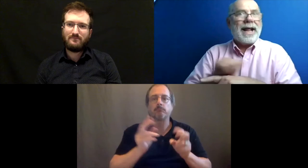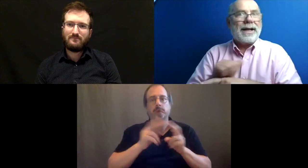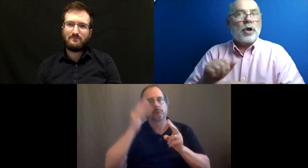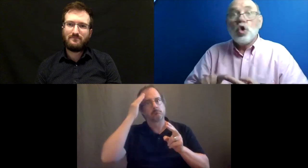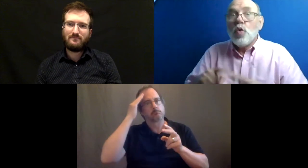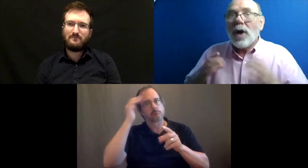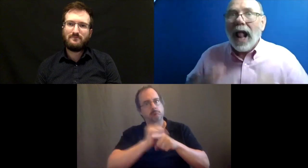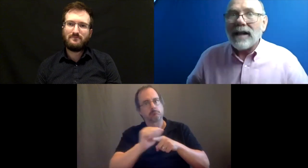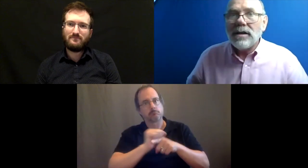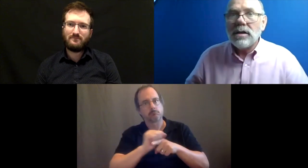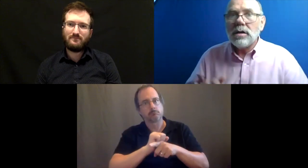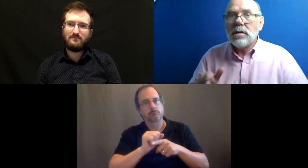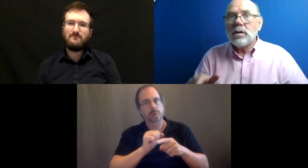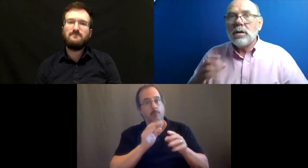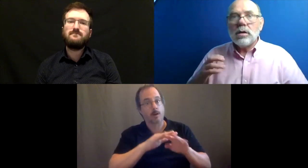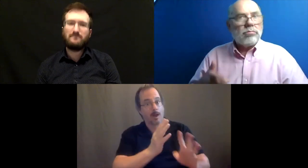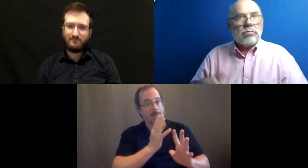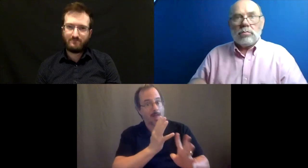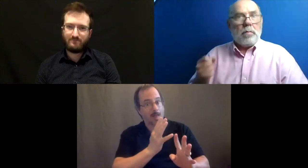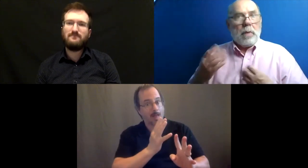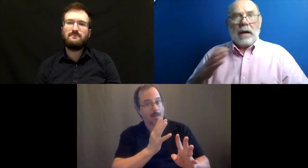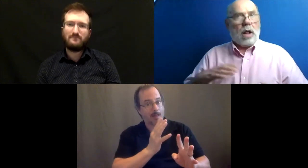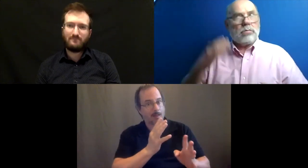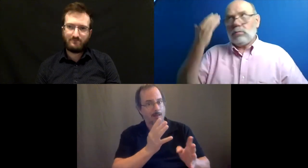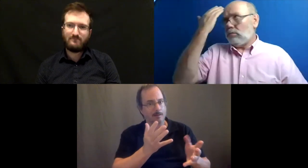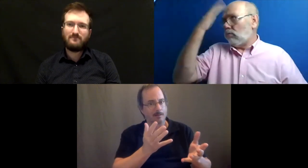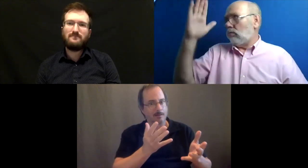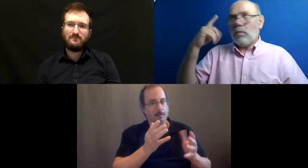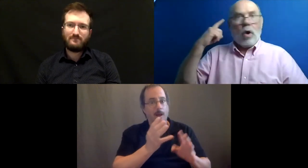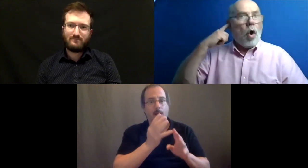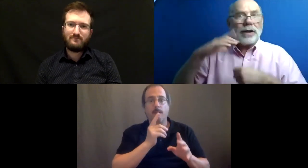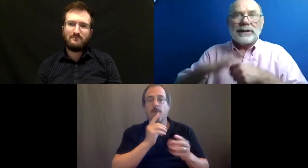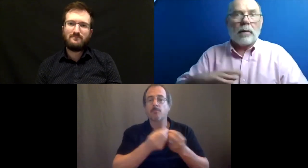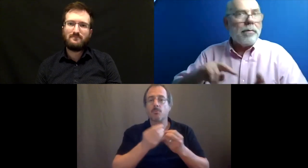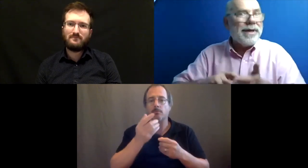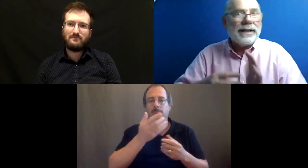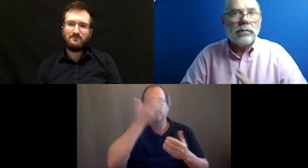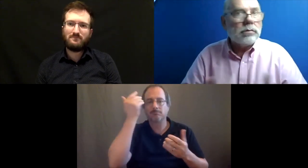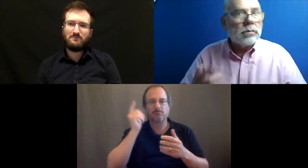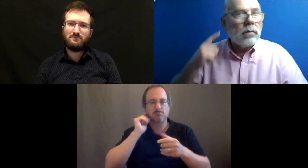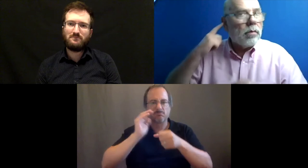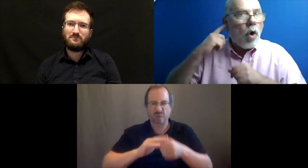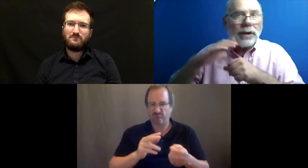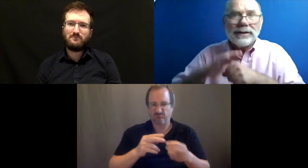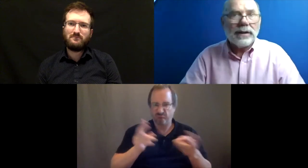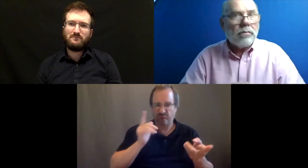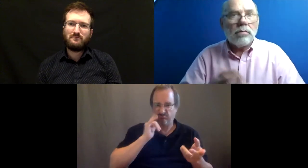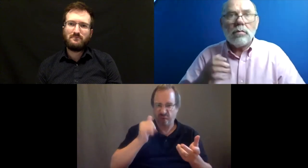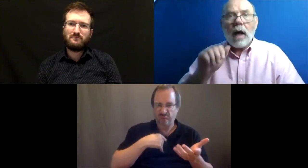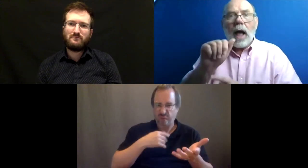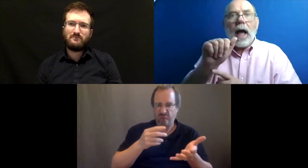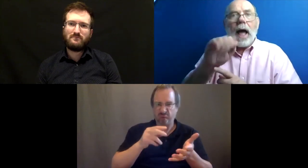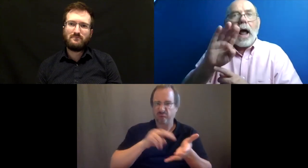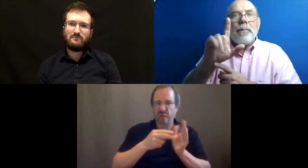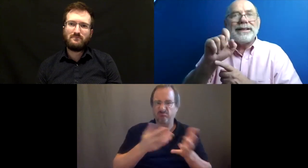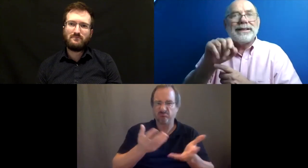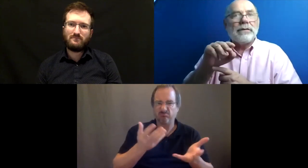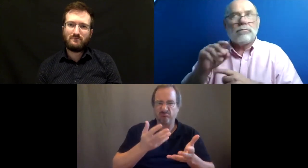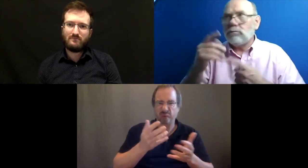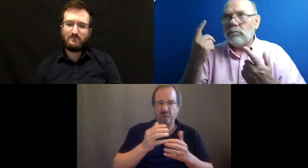discrimination in the workplace. They need to better understand what they can do. A lot of individuals don't understand what